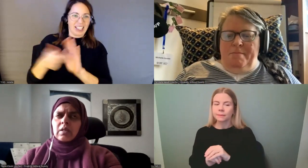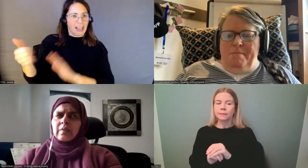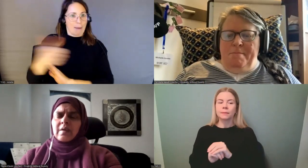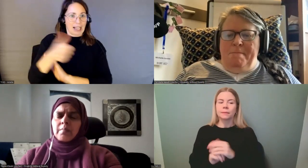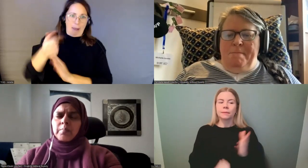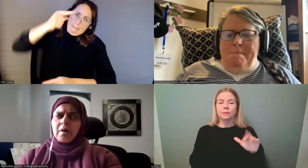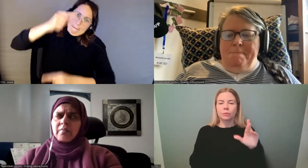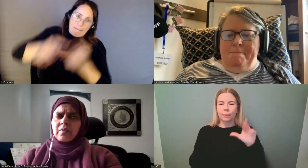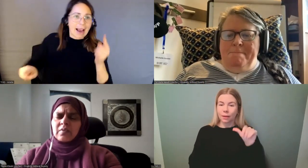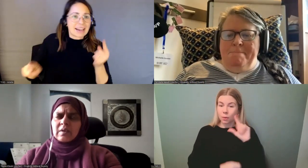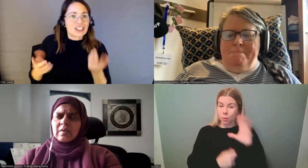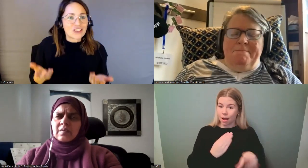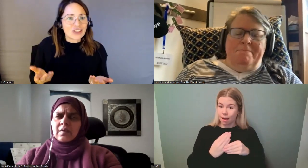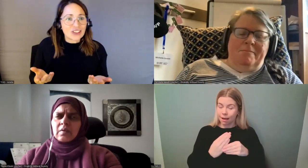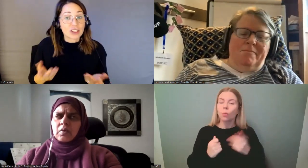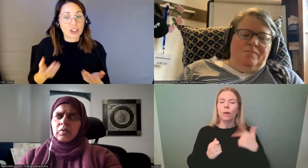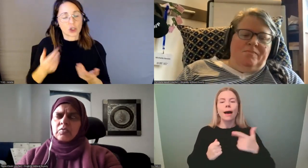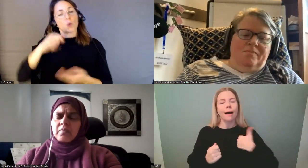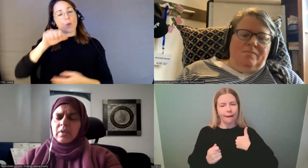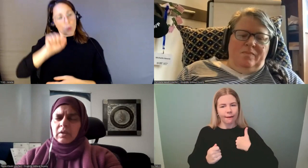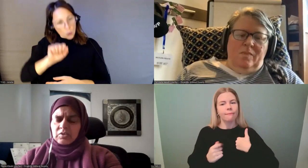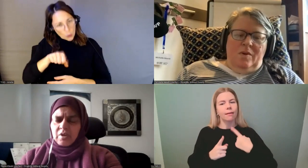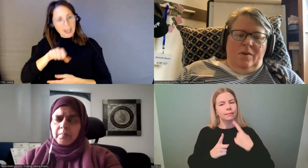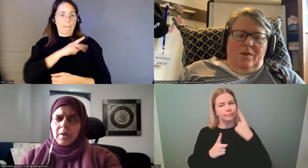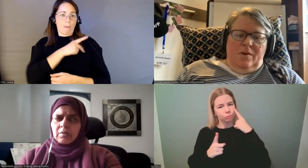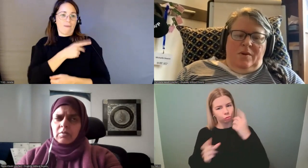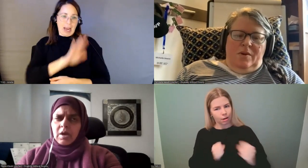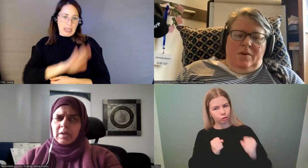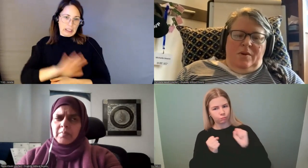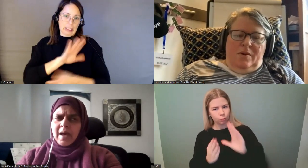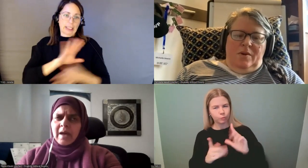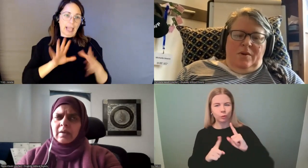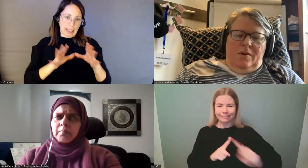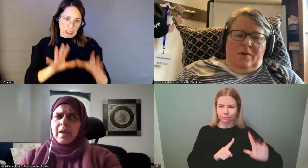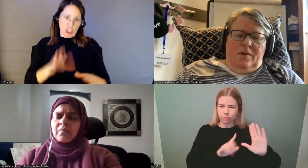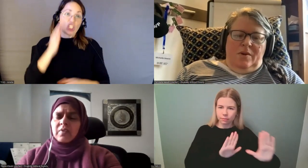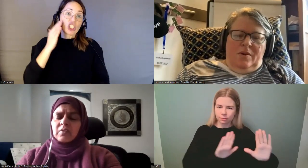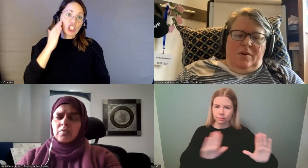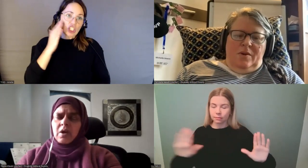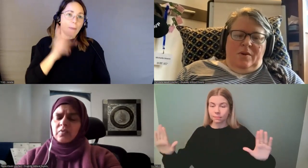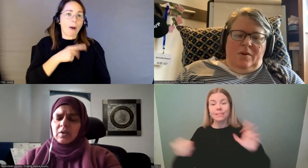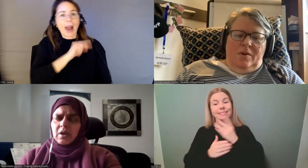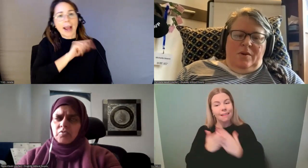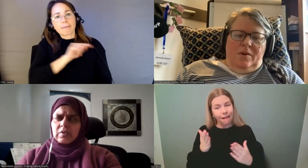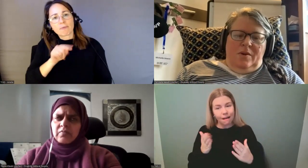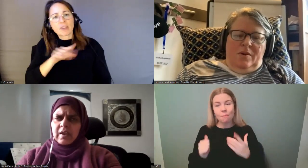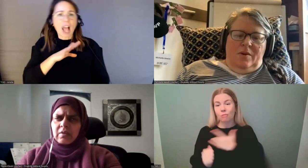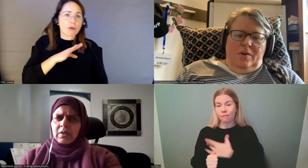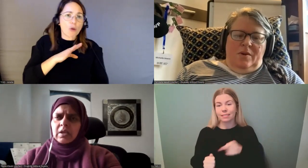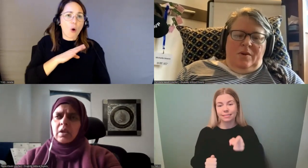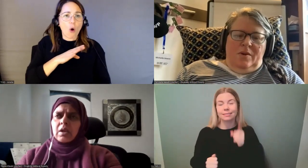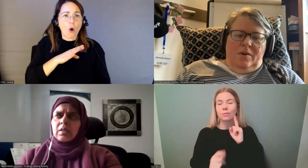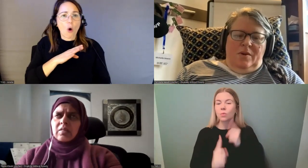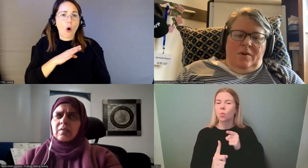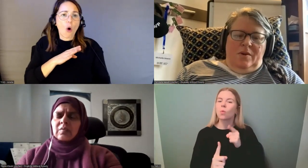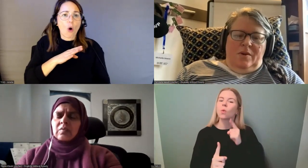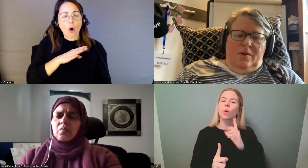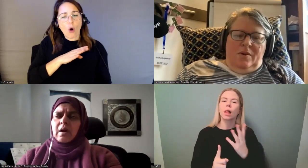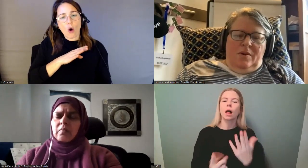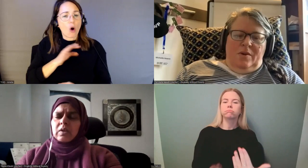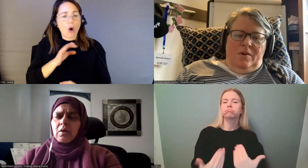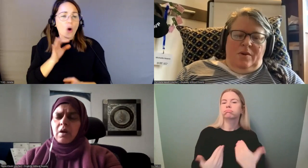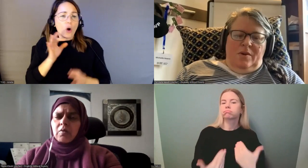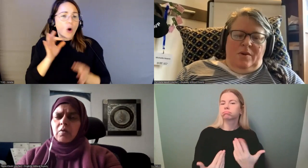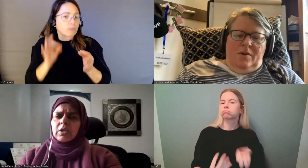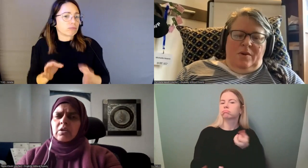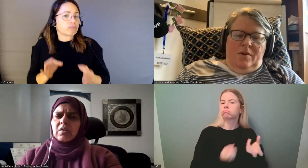know that some provinces will definitely jump on clawing back. Benefits across the country vary. This is